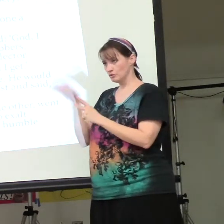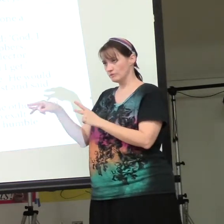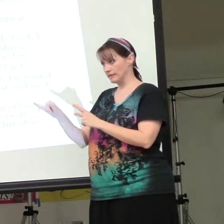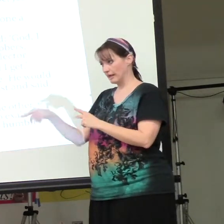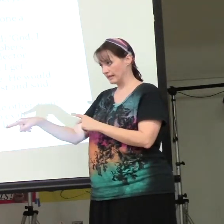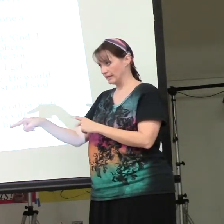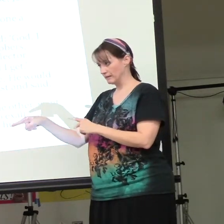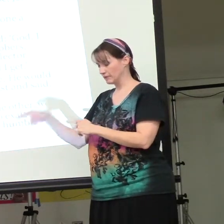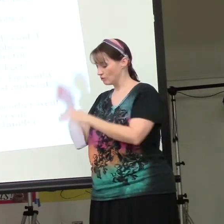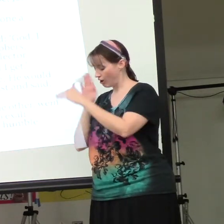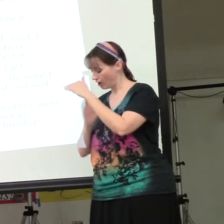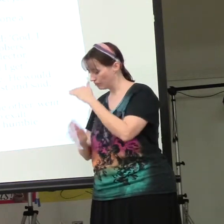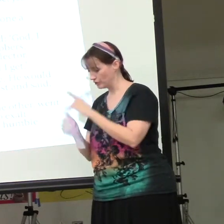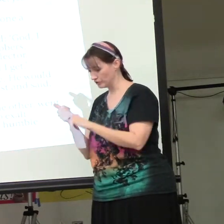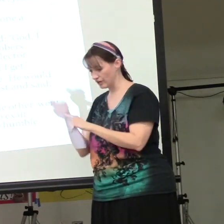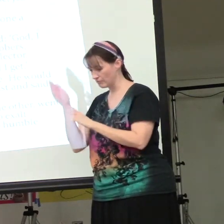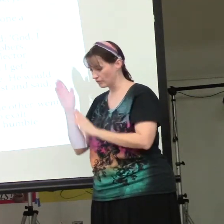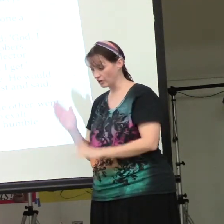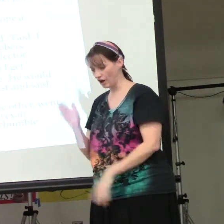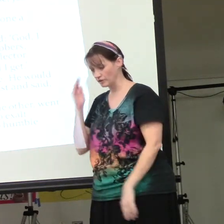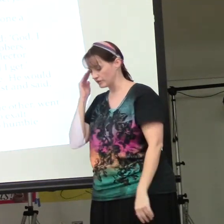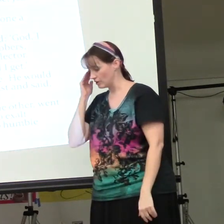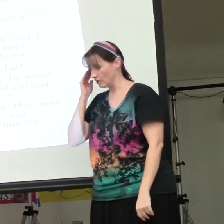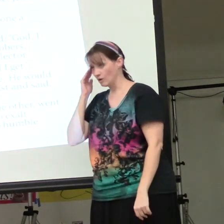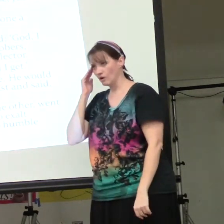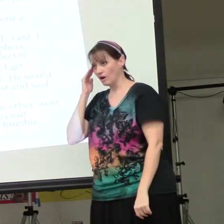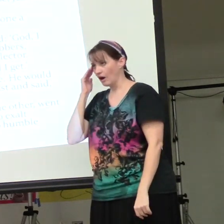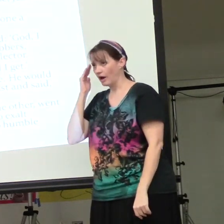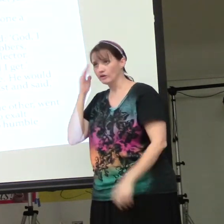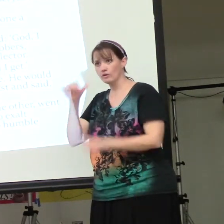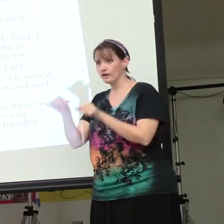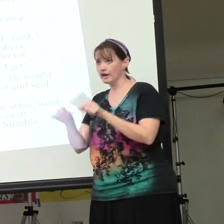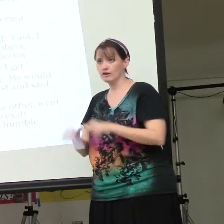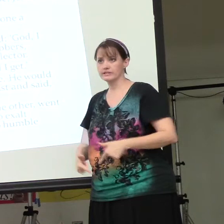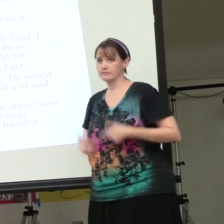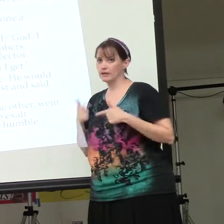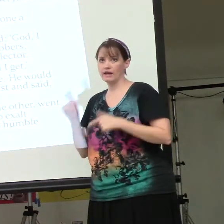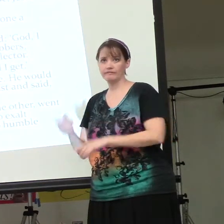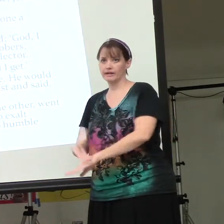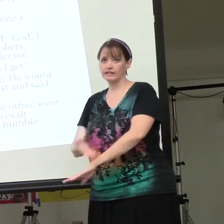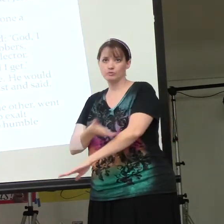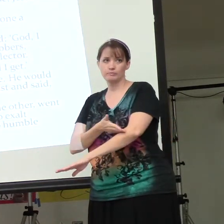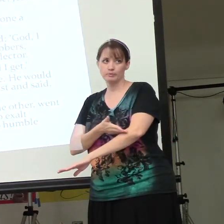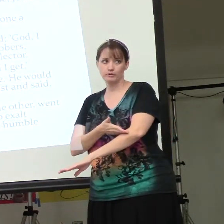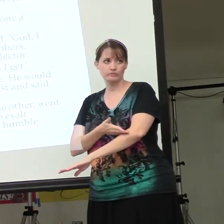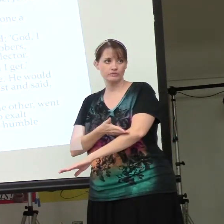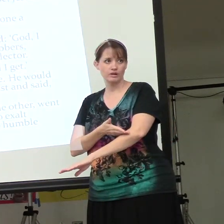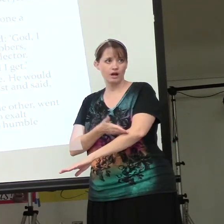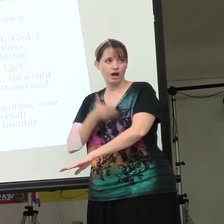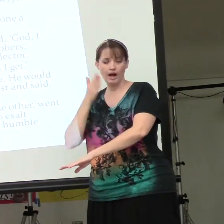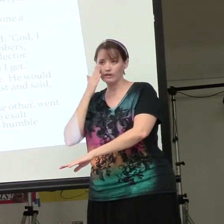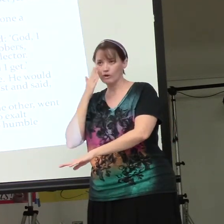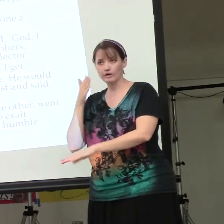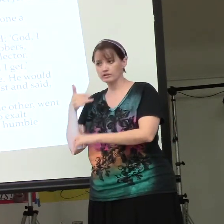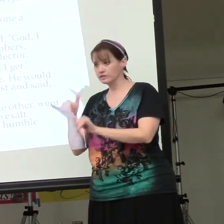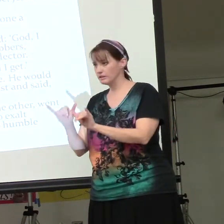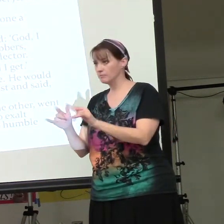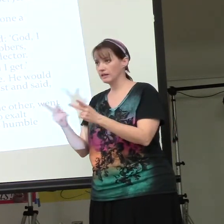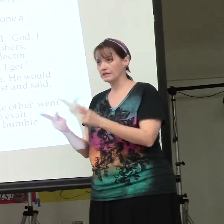be like him, you humble yourself before God and say, I know there are areas in my life I need to improve. I know there are still places